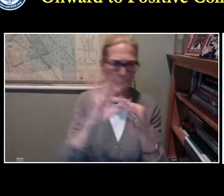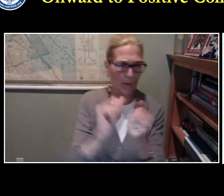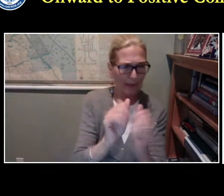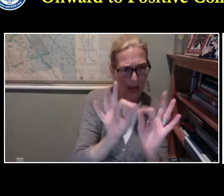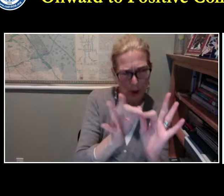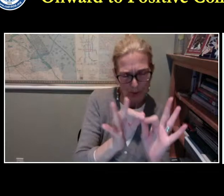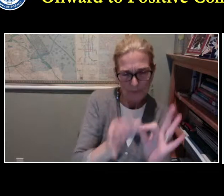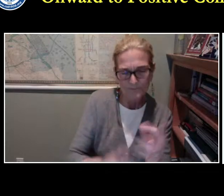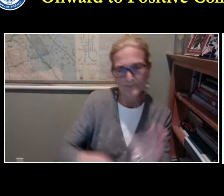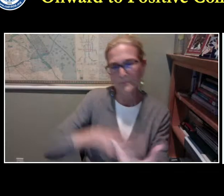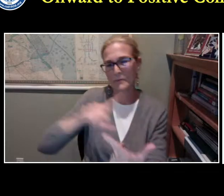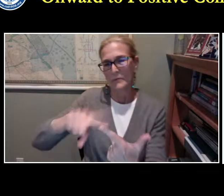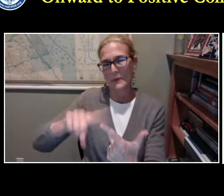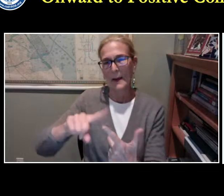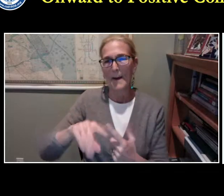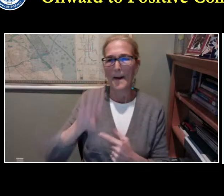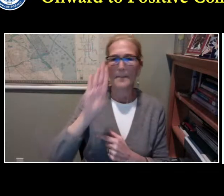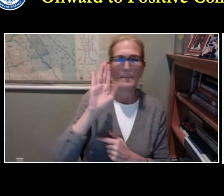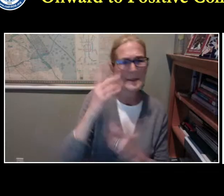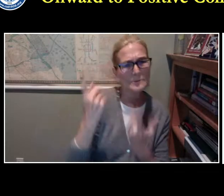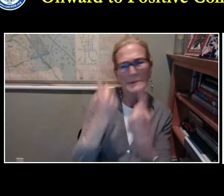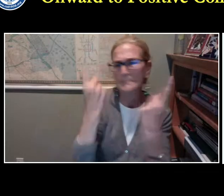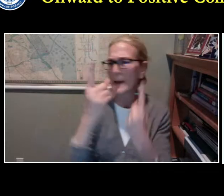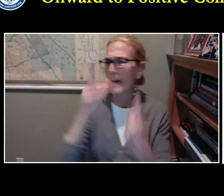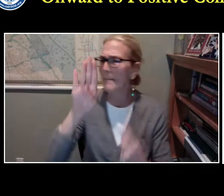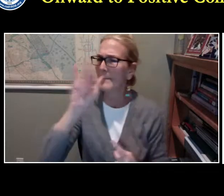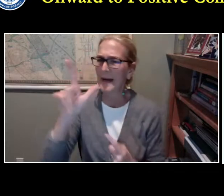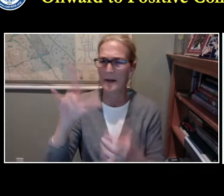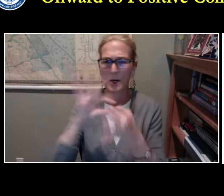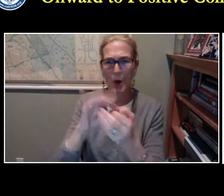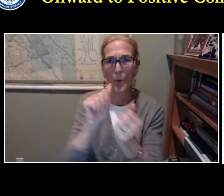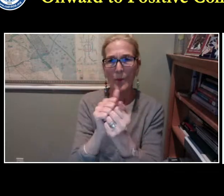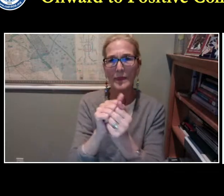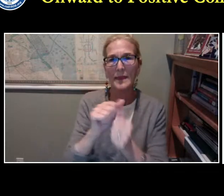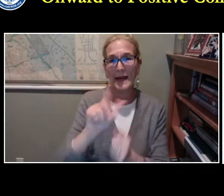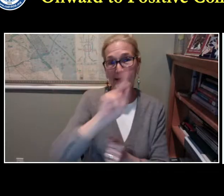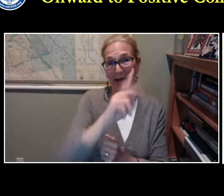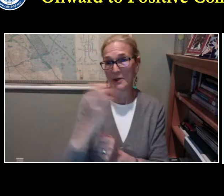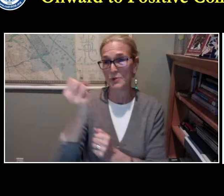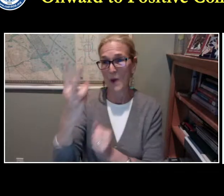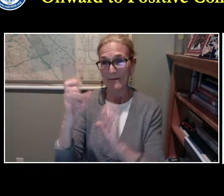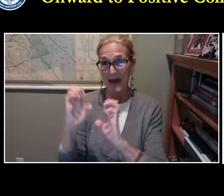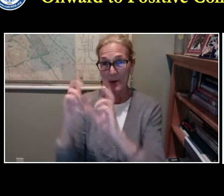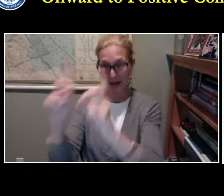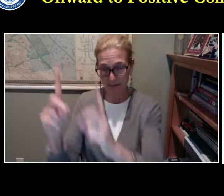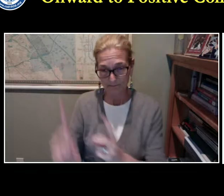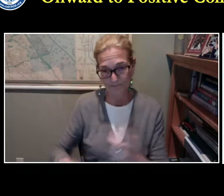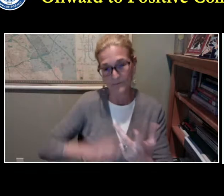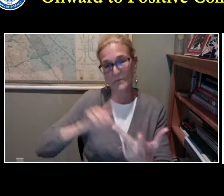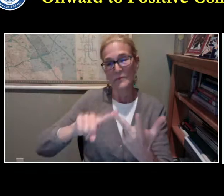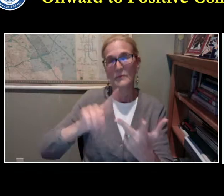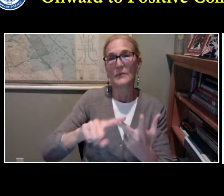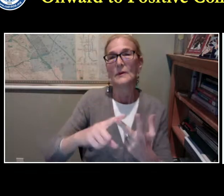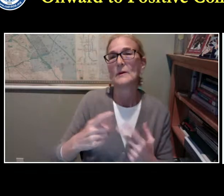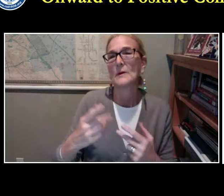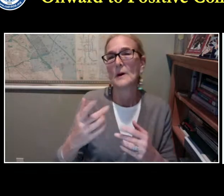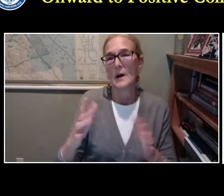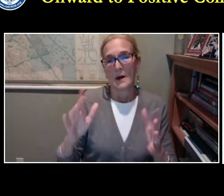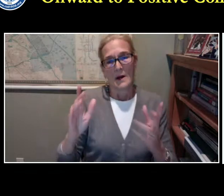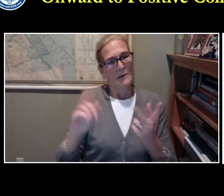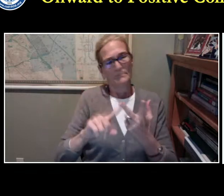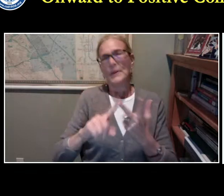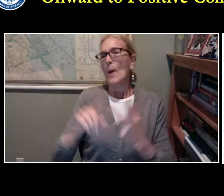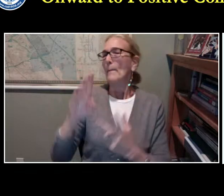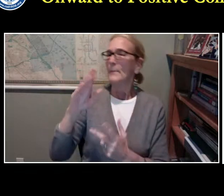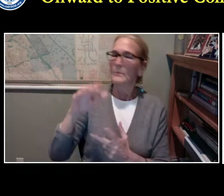vote through the three main goals of what we wanted to address with our legislative efforts. We